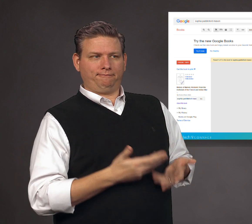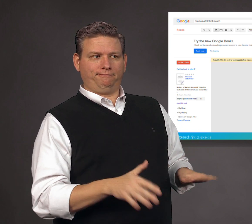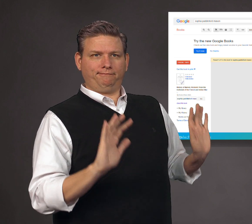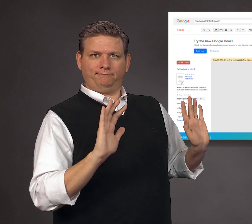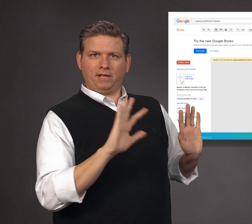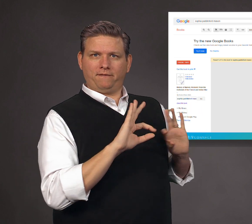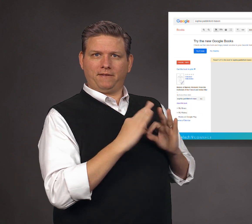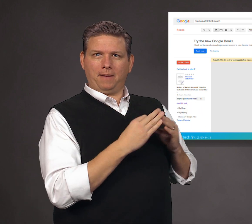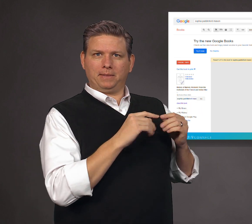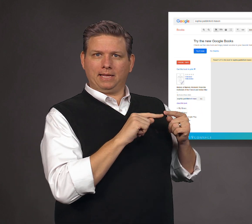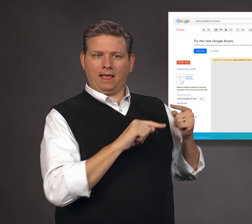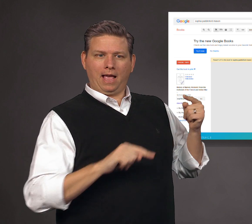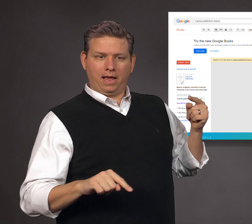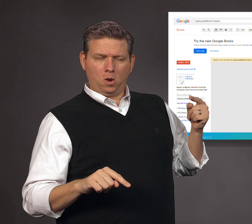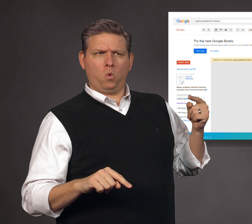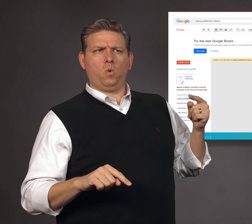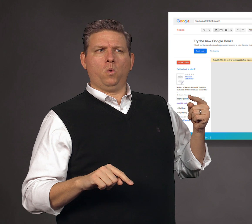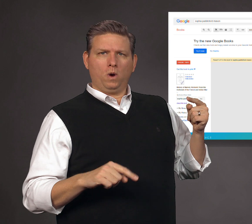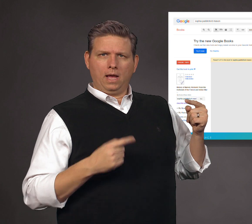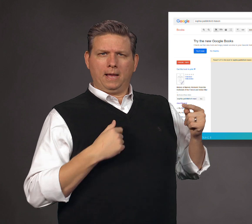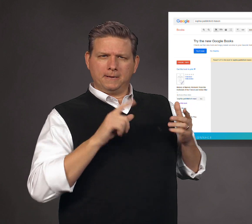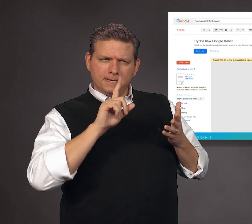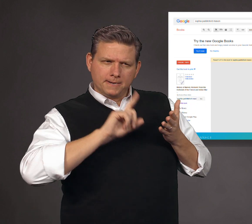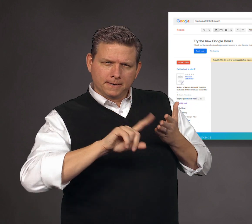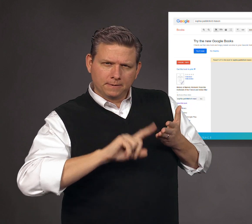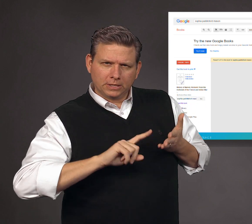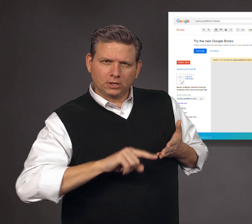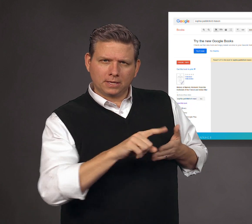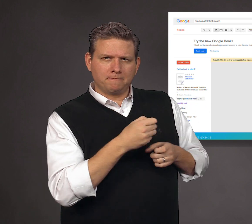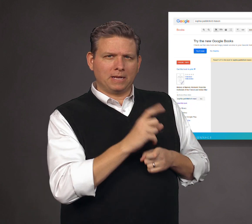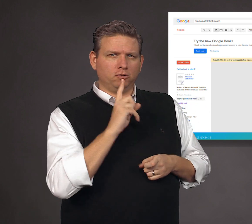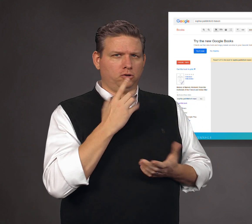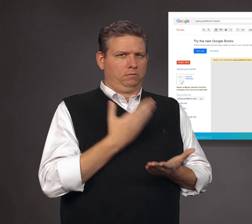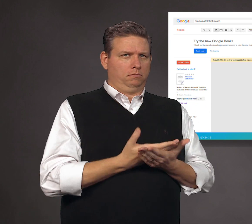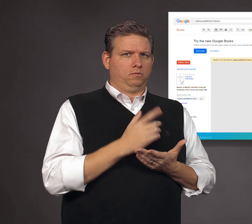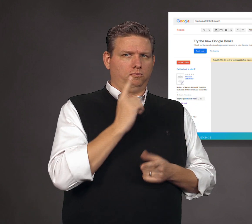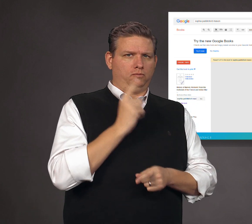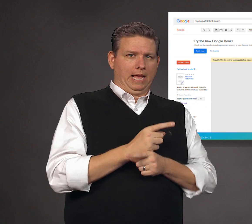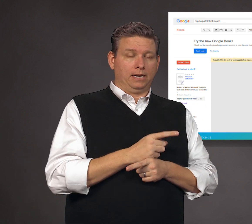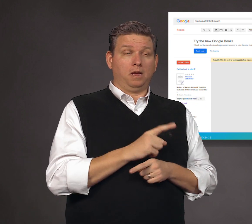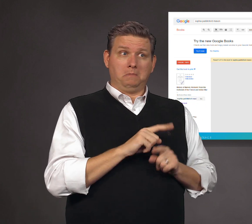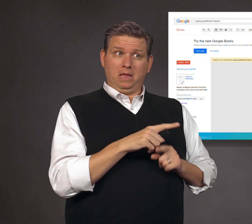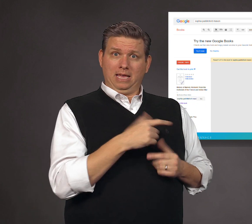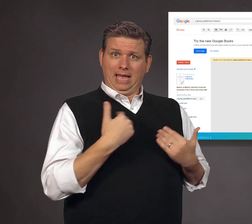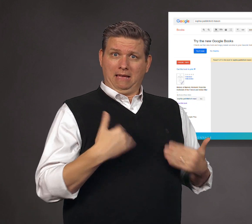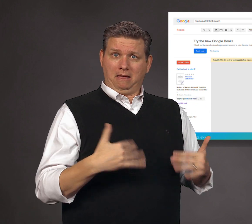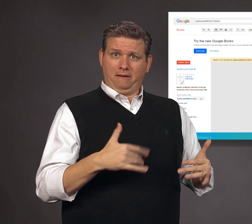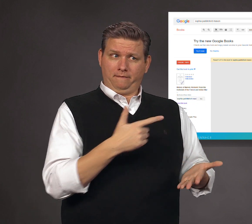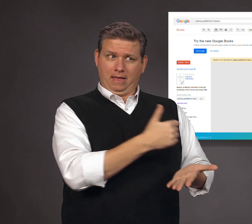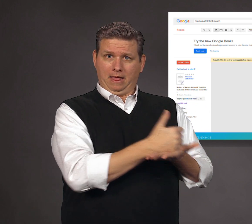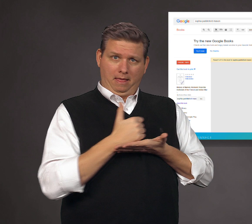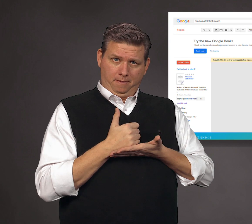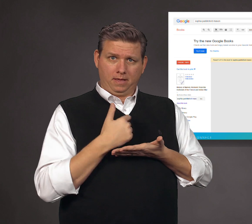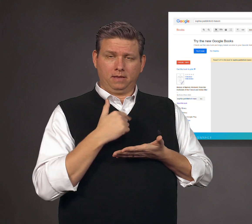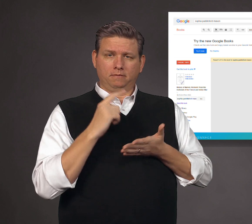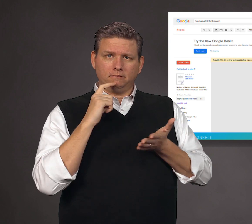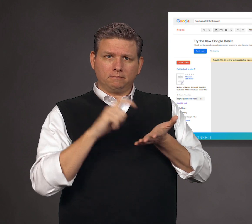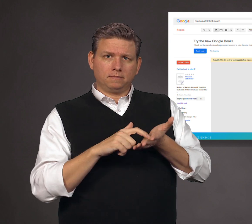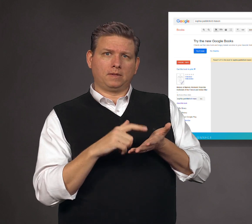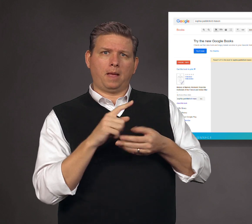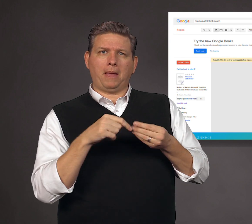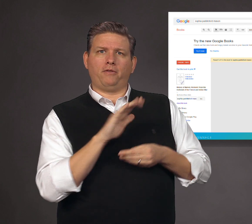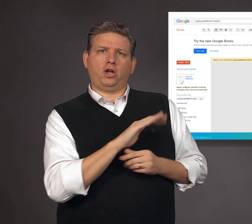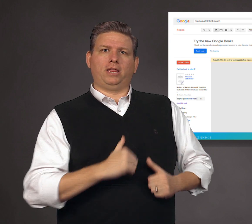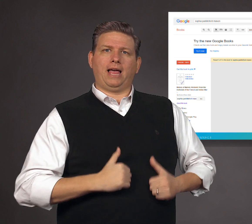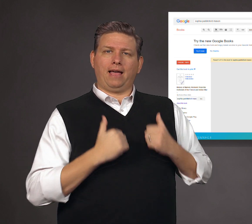do further research to verify what is stated, but this record provides some valuable clues about my ancestors' lives, and I want to attach it to